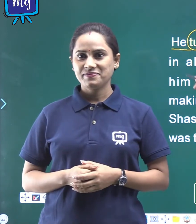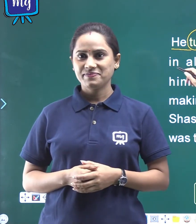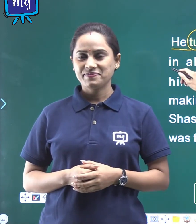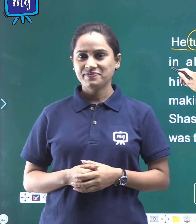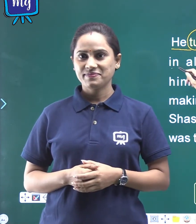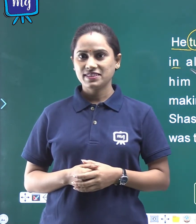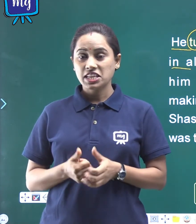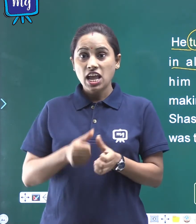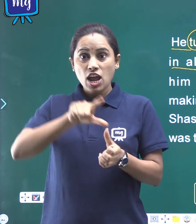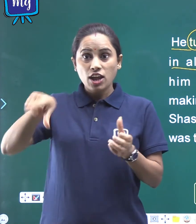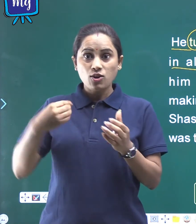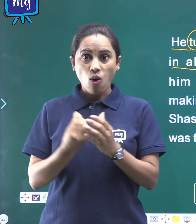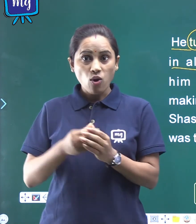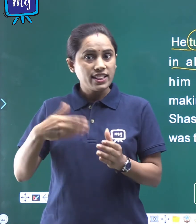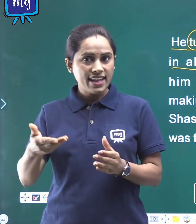in all that